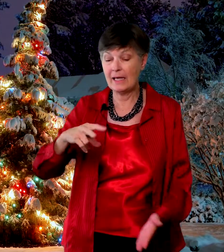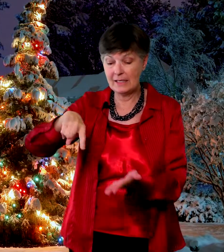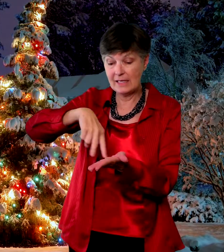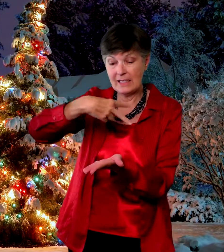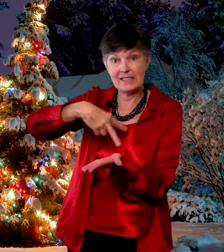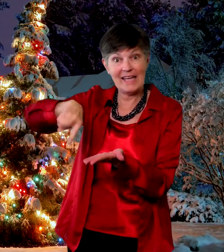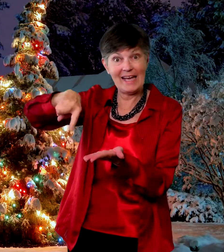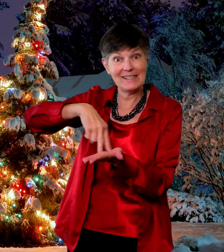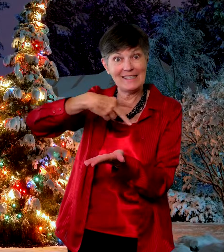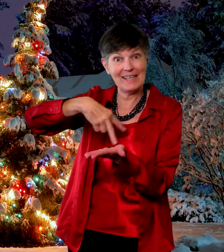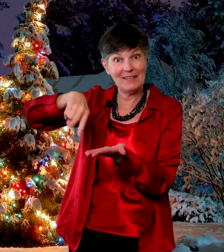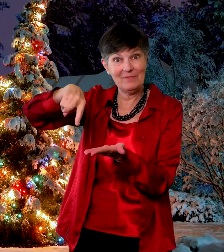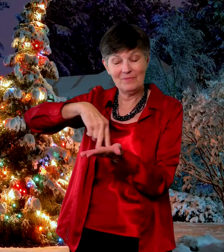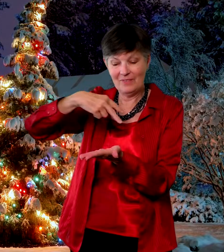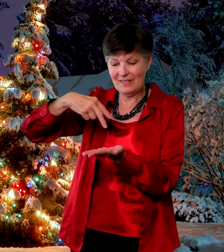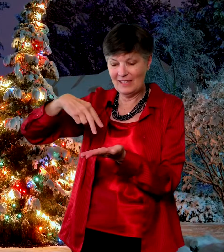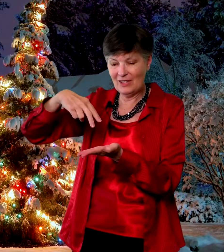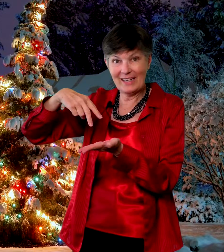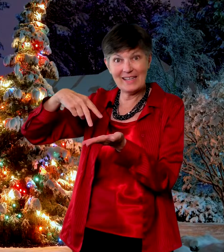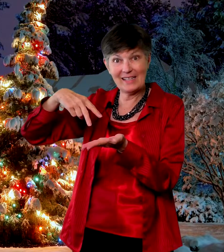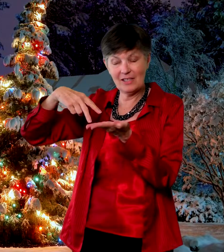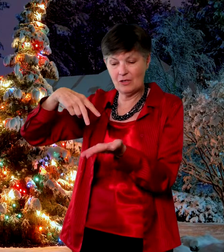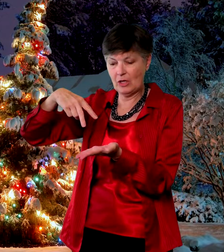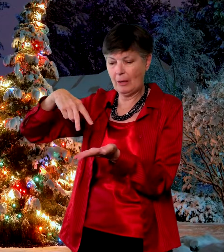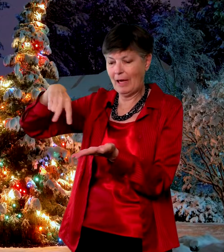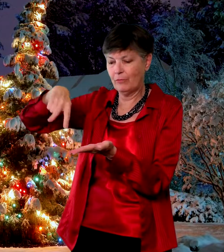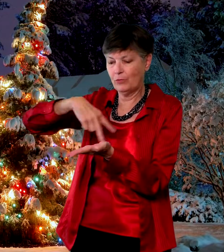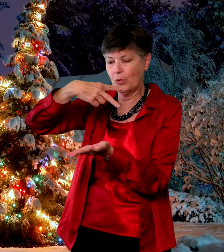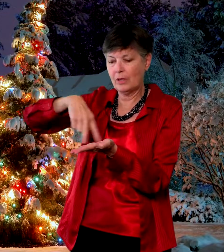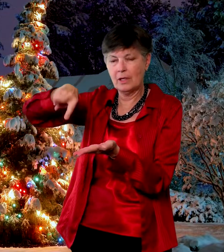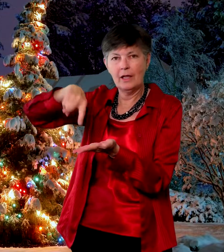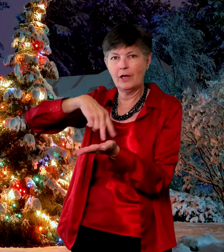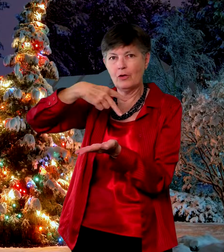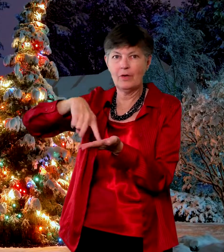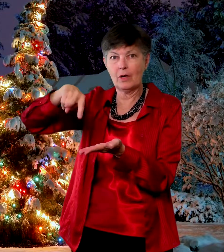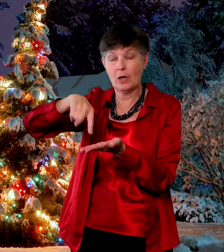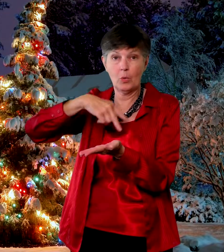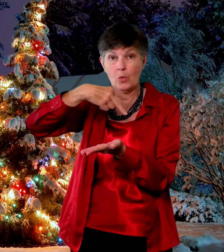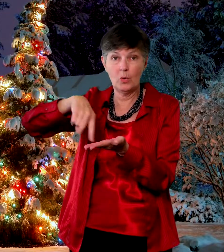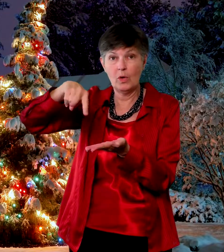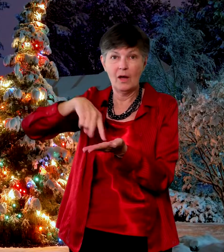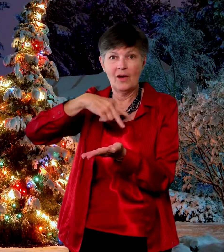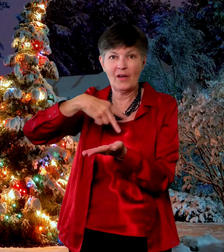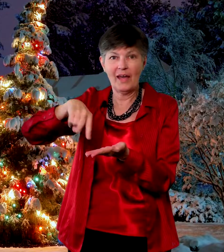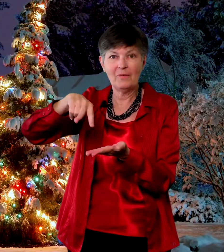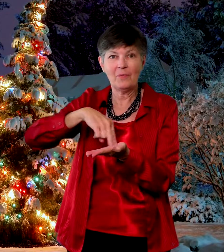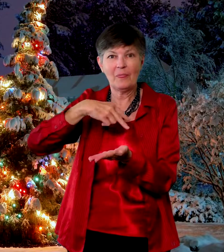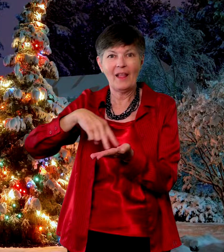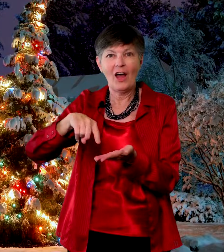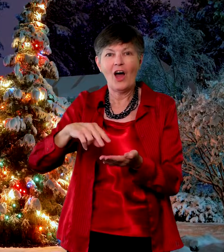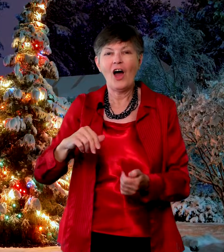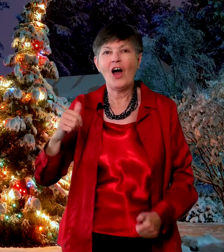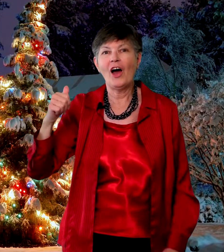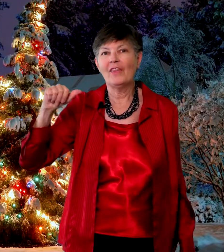Ladies dancing. Doesn't look like dancing. So you make a floor and like your feet are going woo. Okay. On